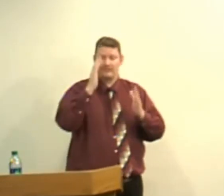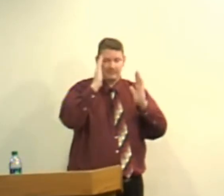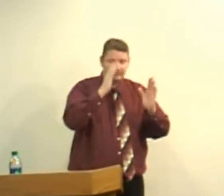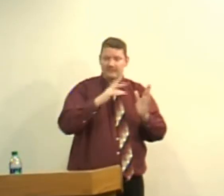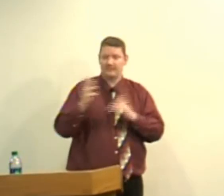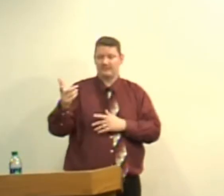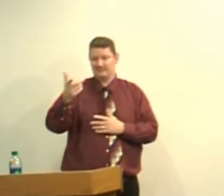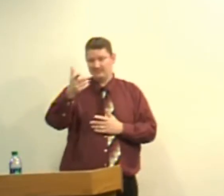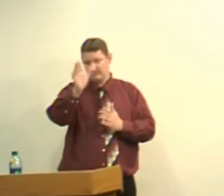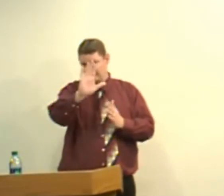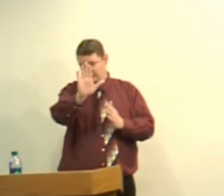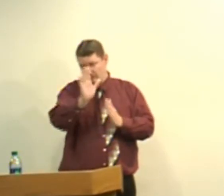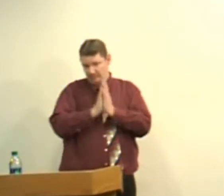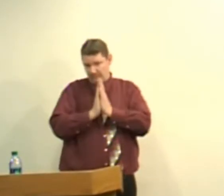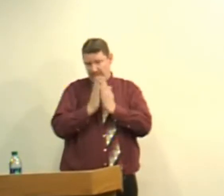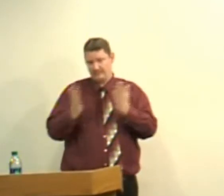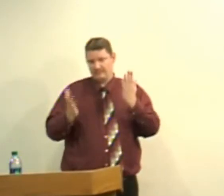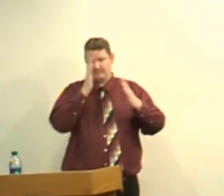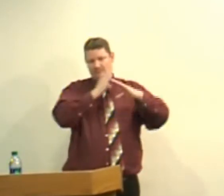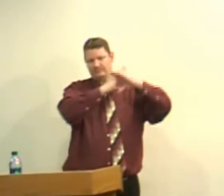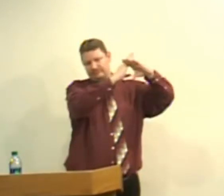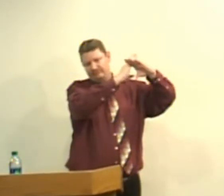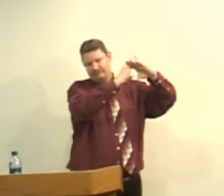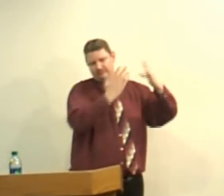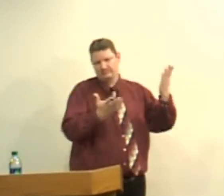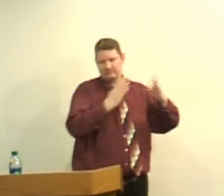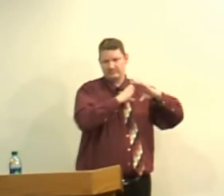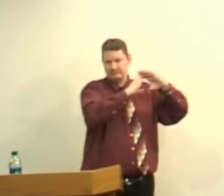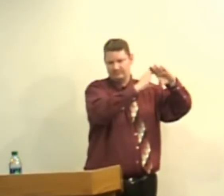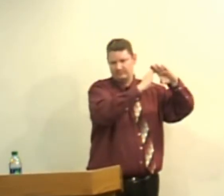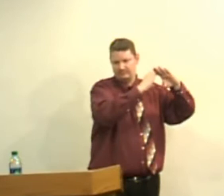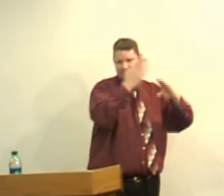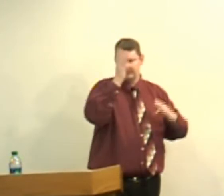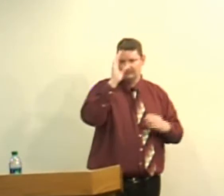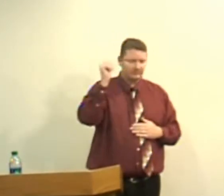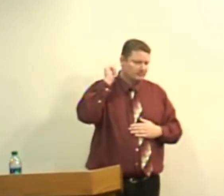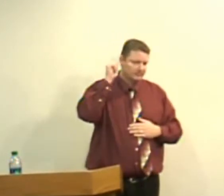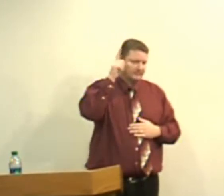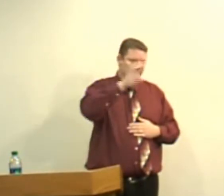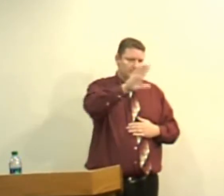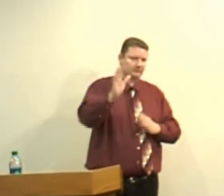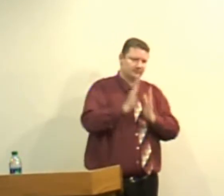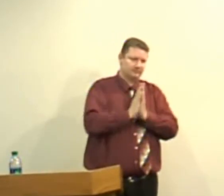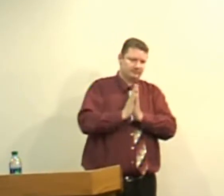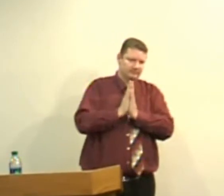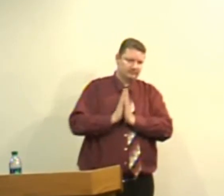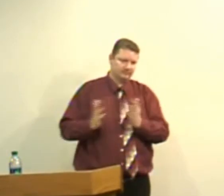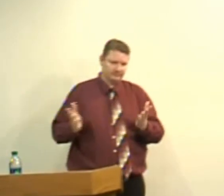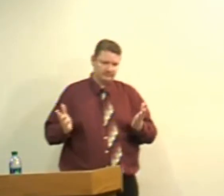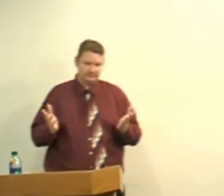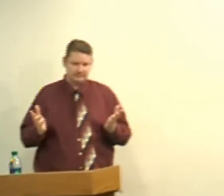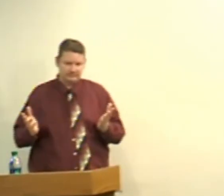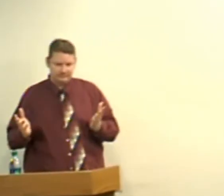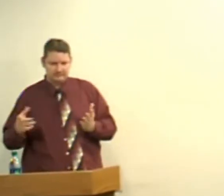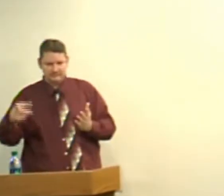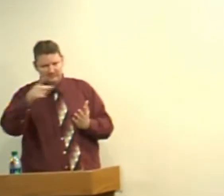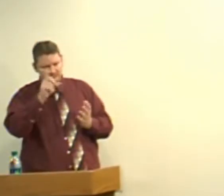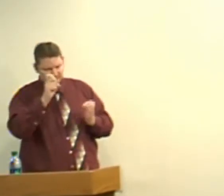to sin in this world, what we need to do is prayer. Because sin prevents us from God. But prayer brings us closer